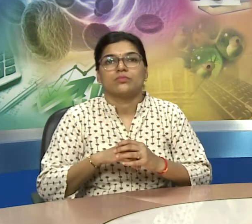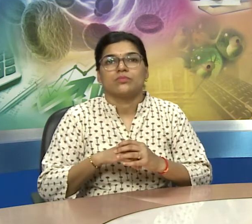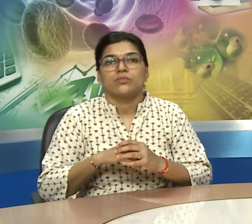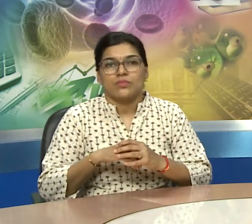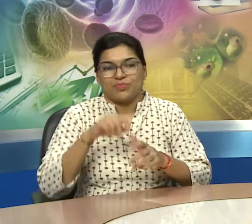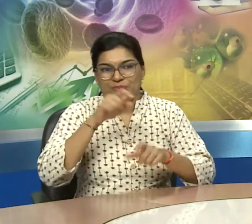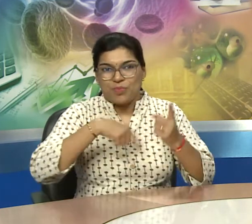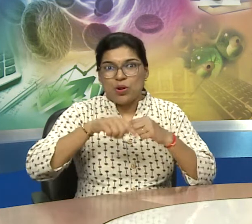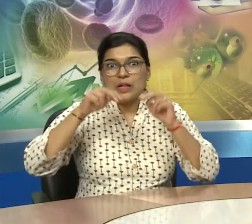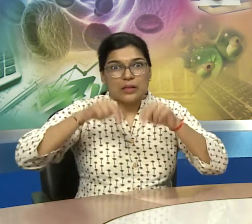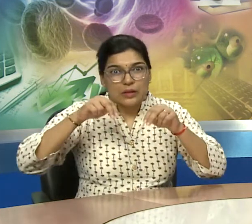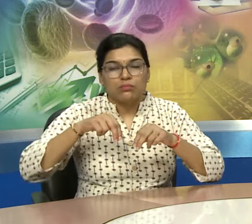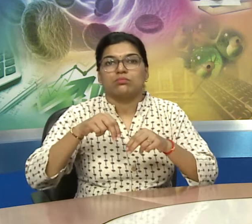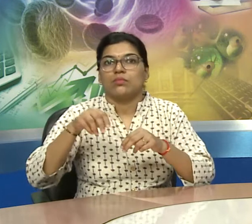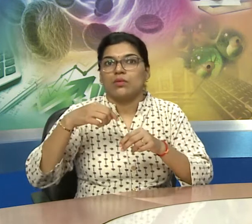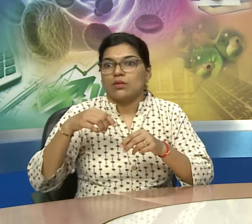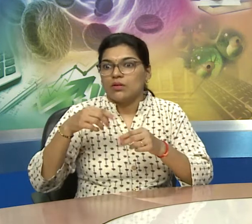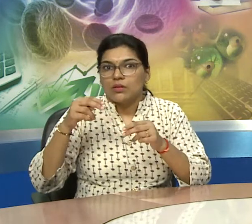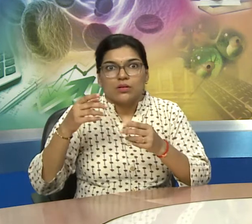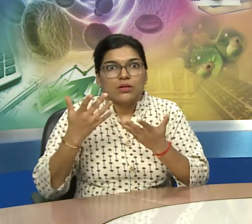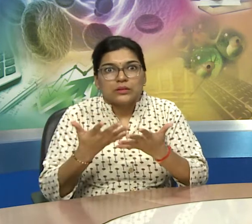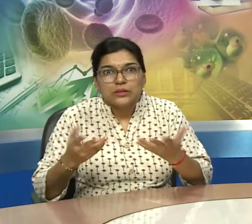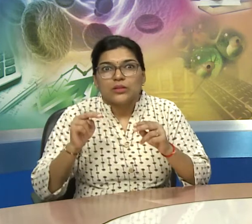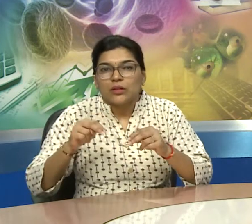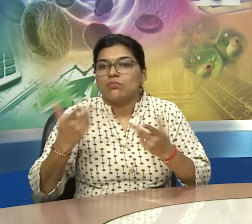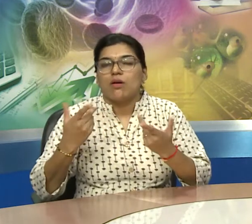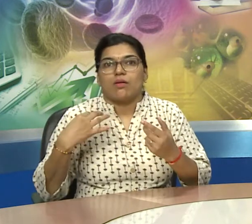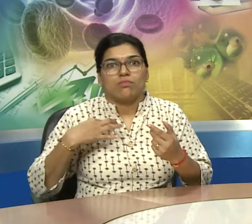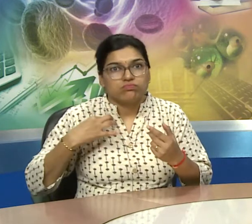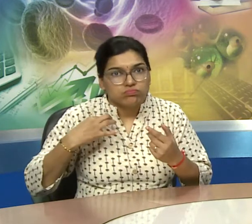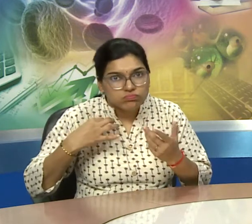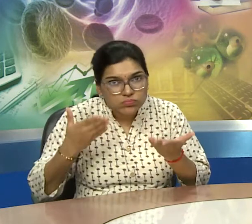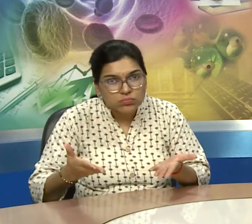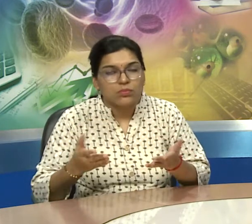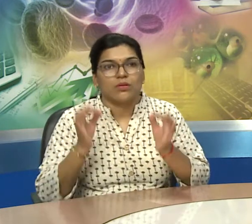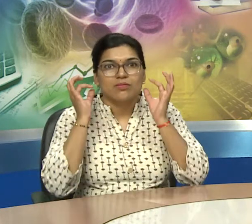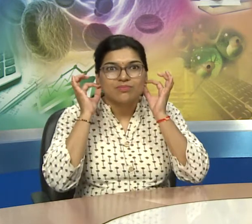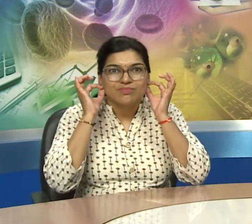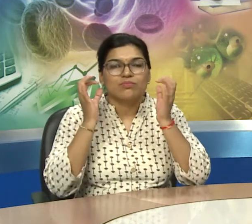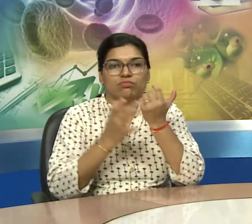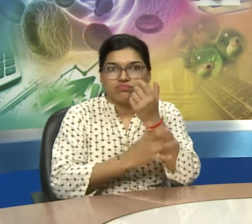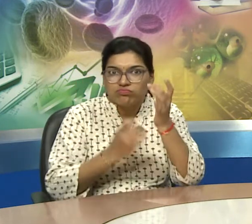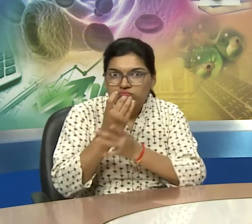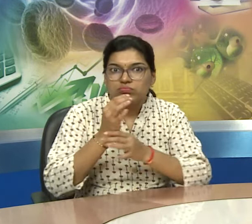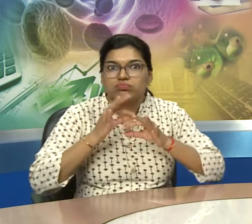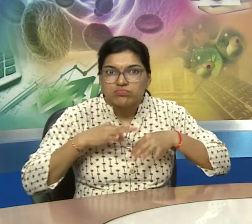And also culturally, their requirements for clothes, ornaments,